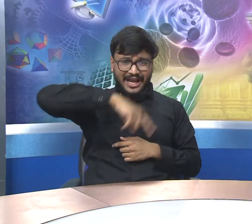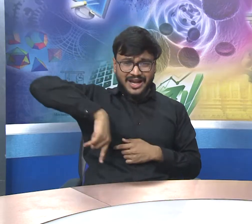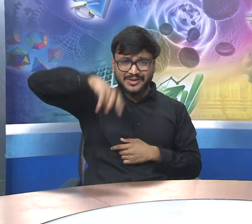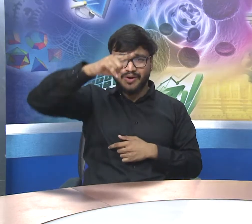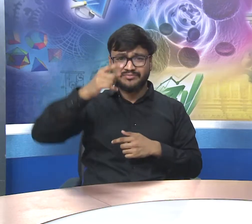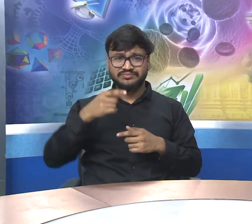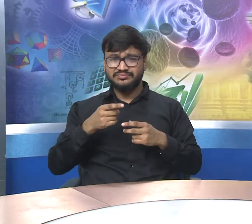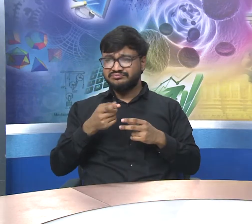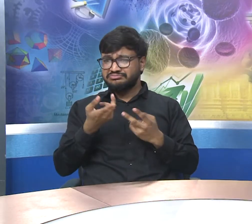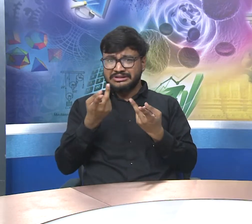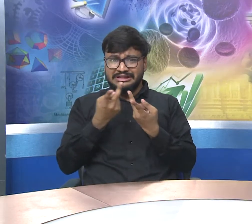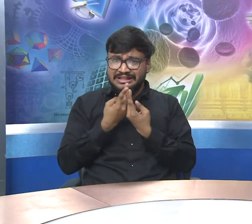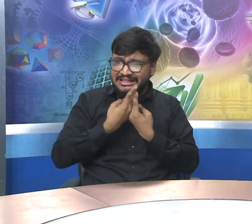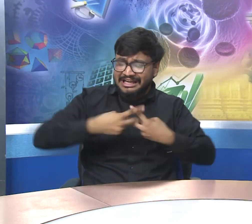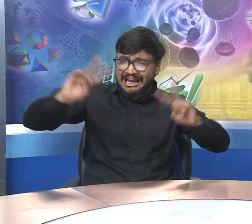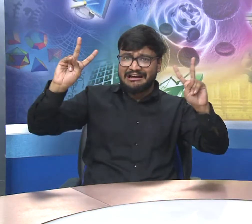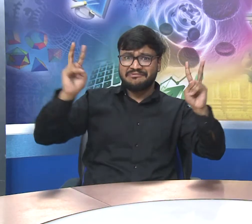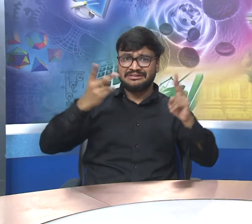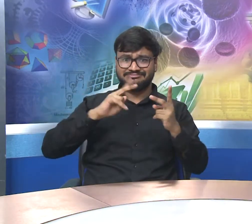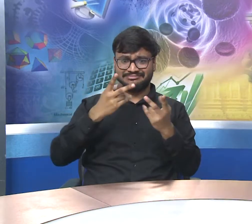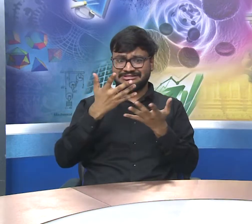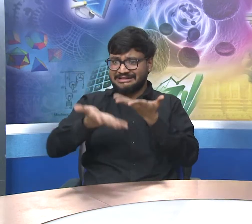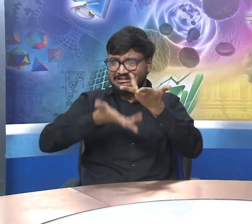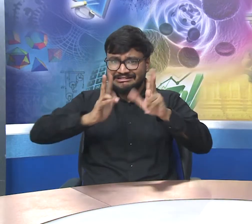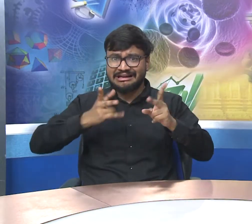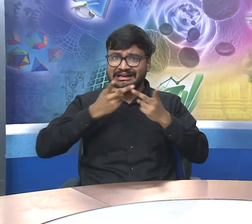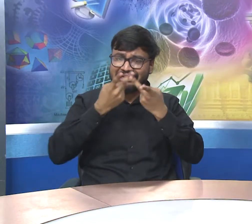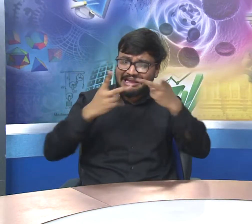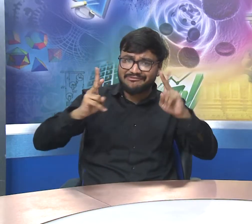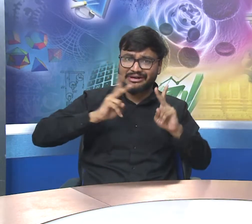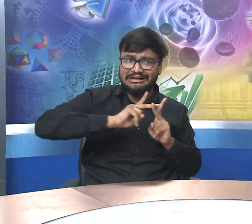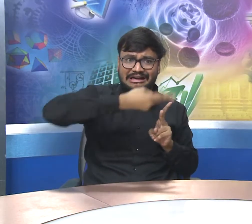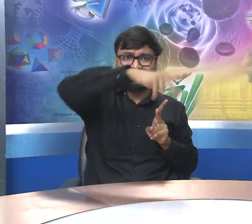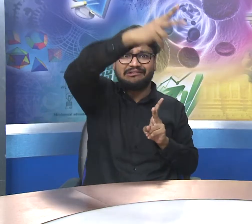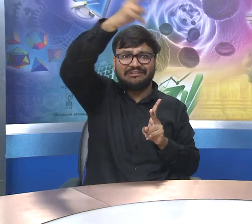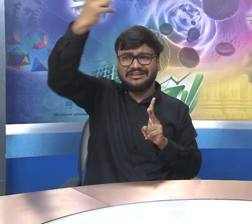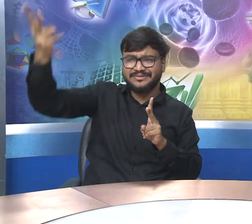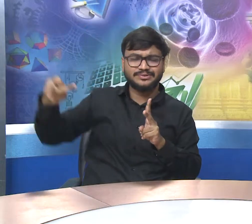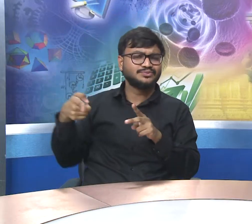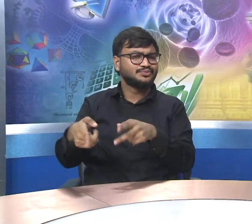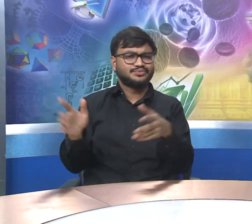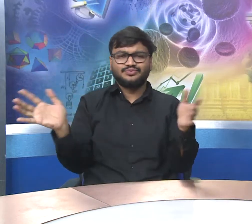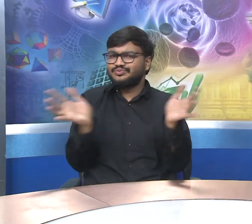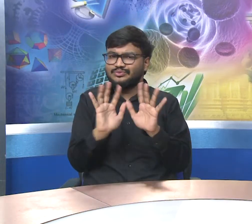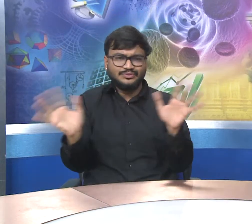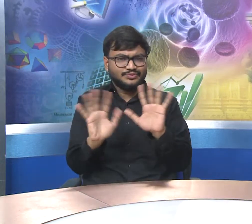above 25% of the lexicon has regional differences.